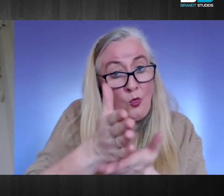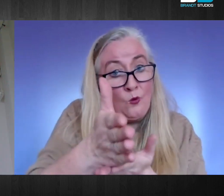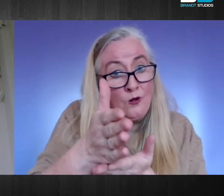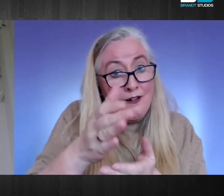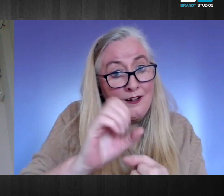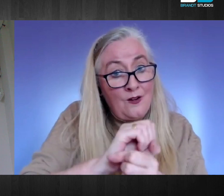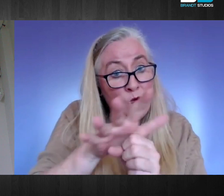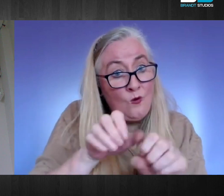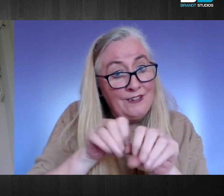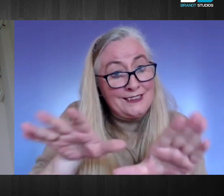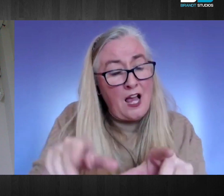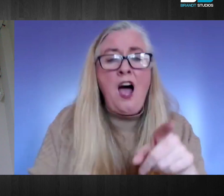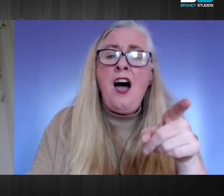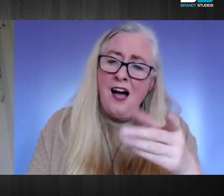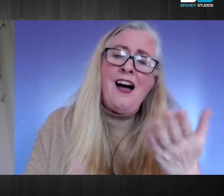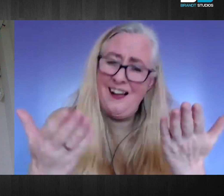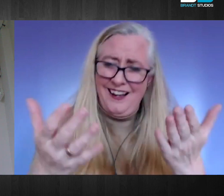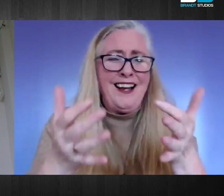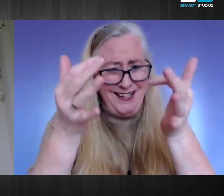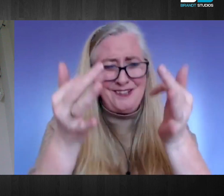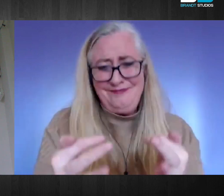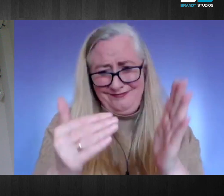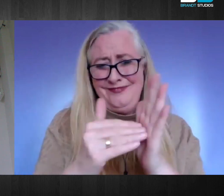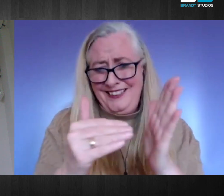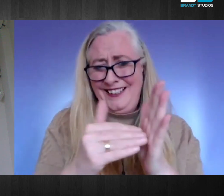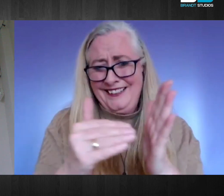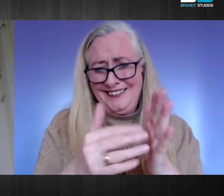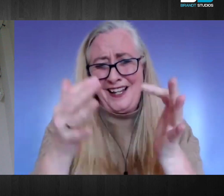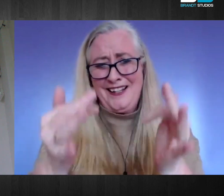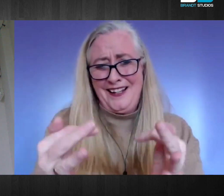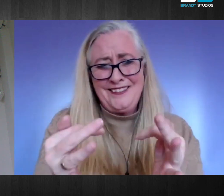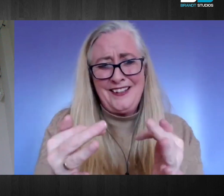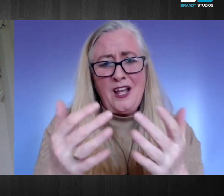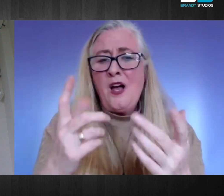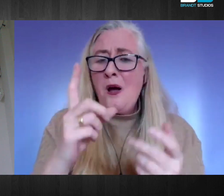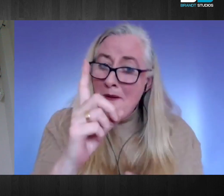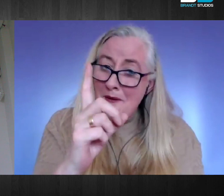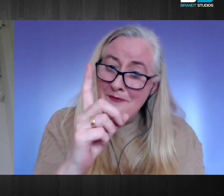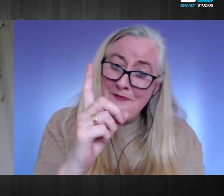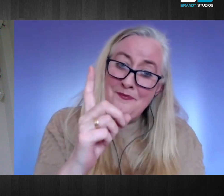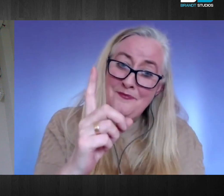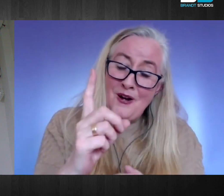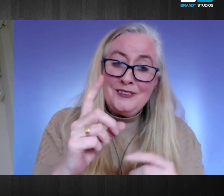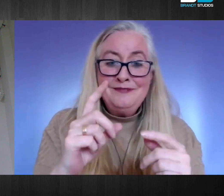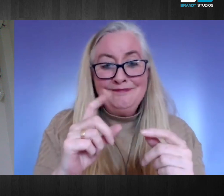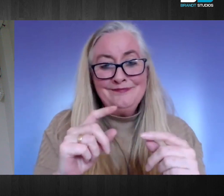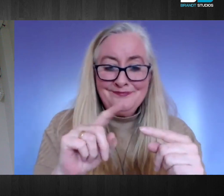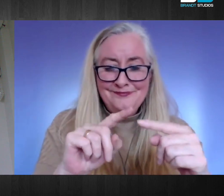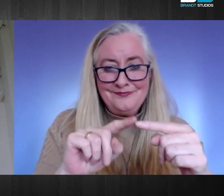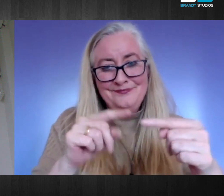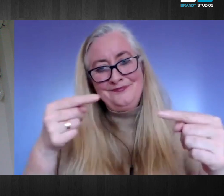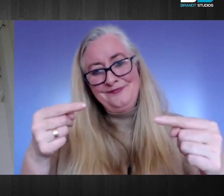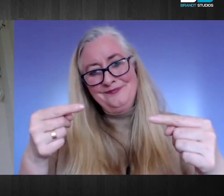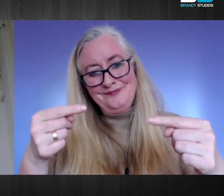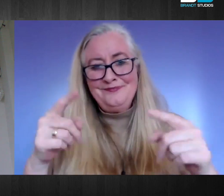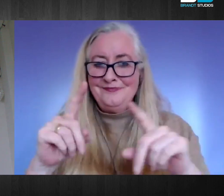Oh, definitely. But I suppose there's also, maybe definitely not, but let me talk about the